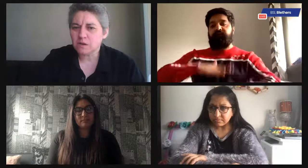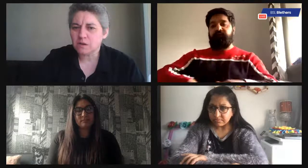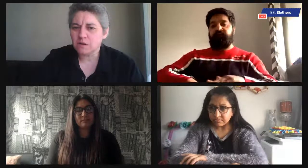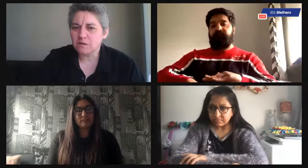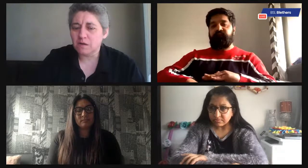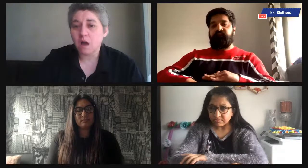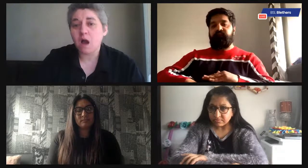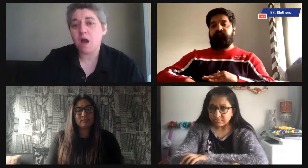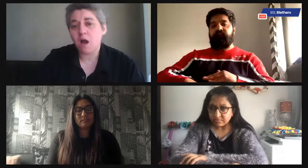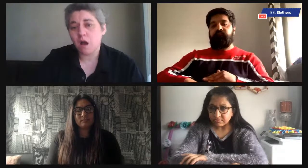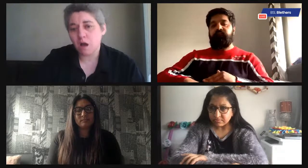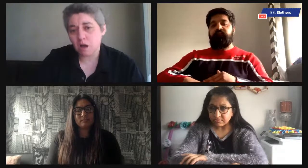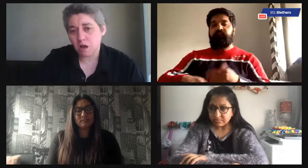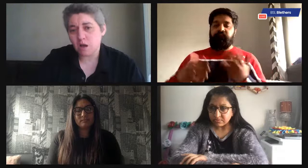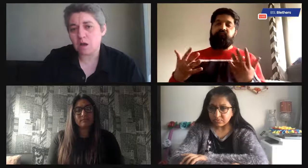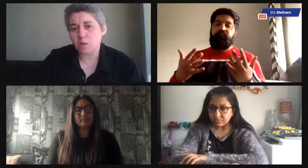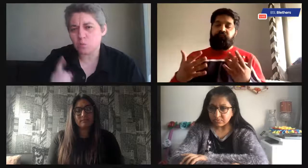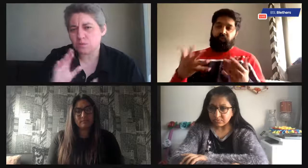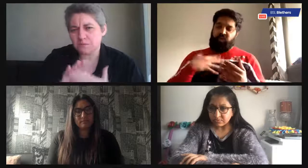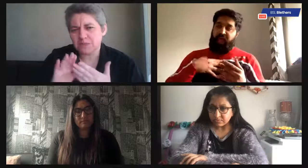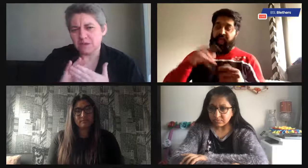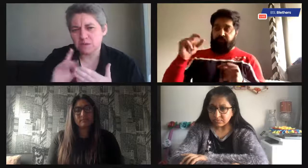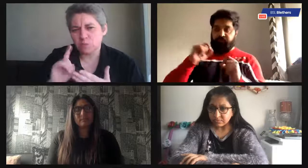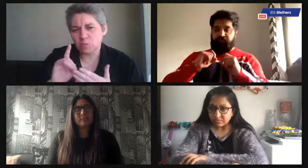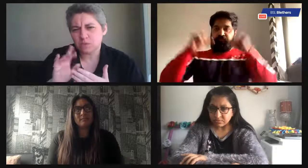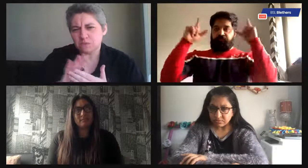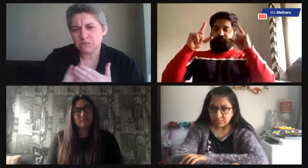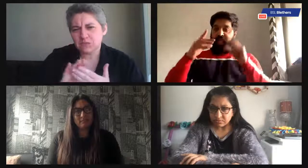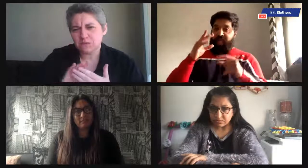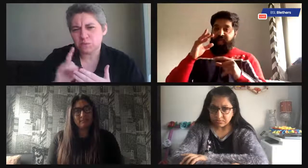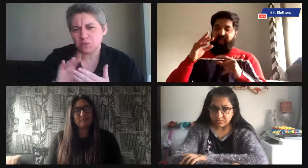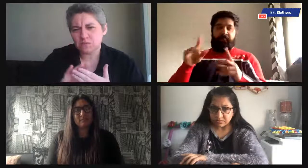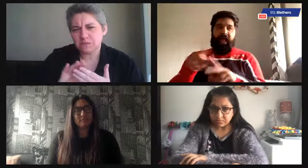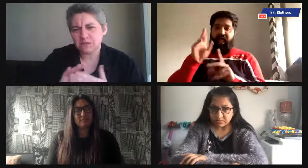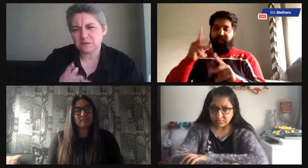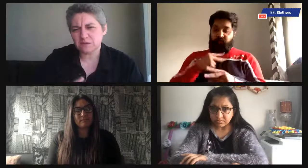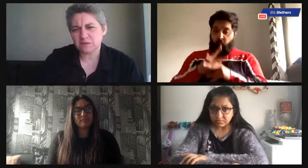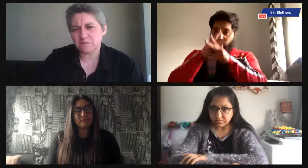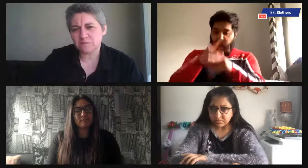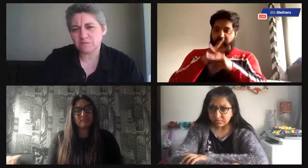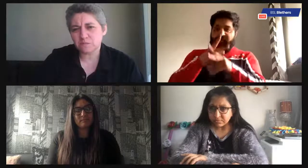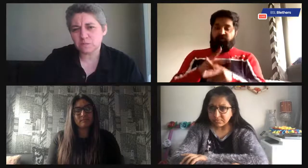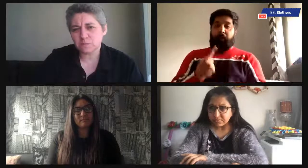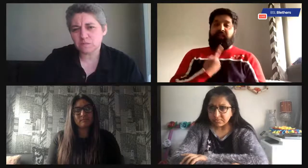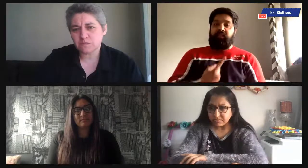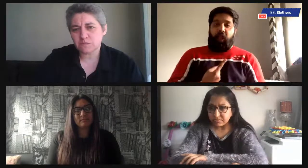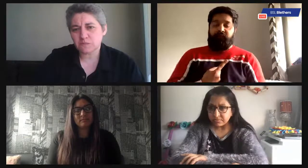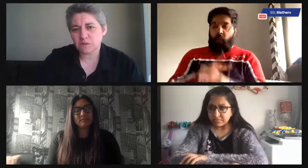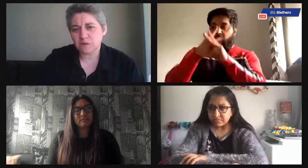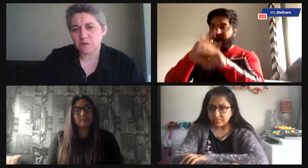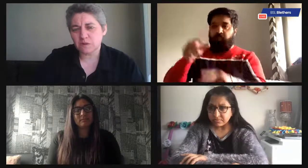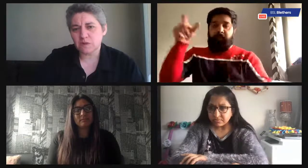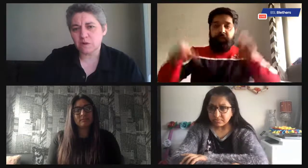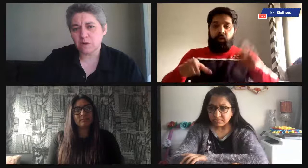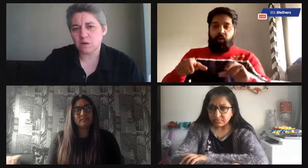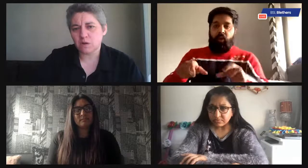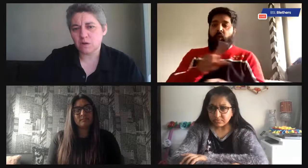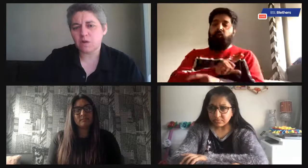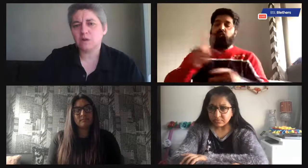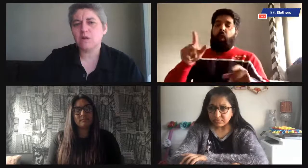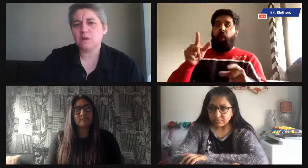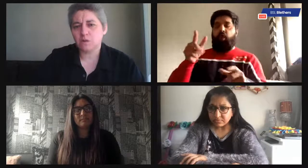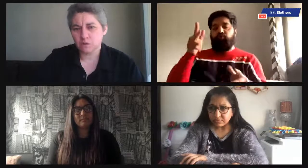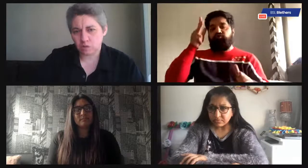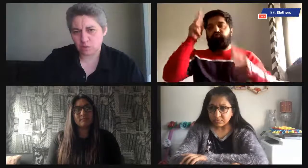climate change, and we're looking at human behaviour. That's one thing, and it's really, what does that mean? Well, really